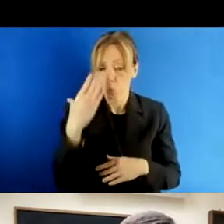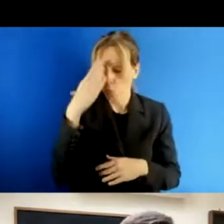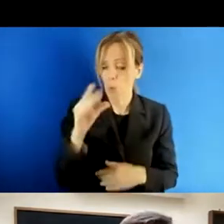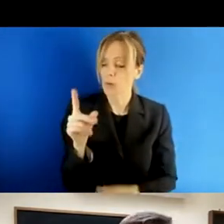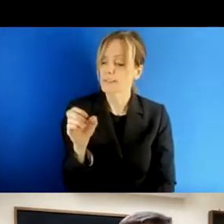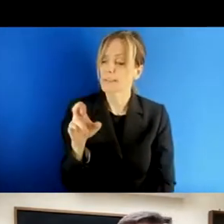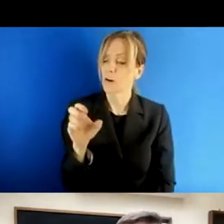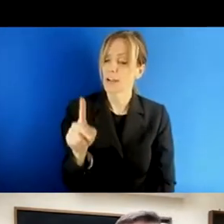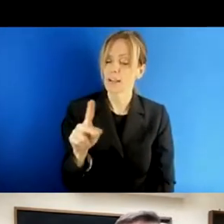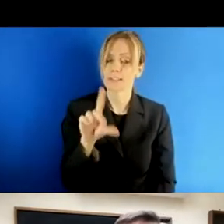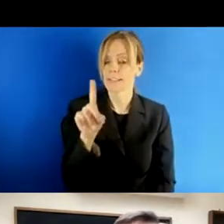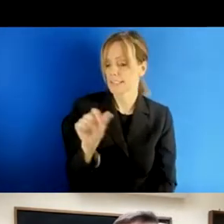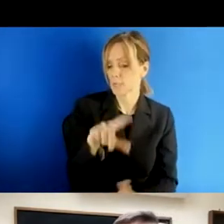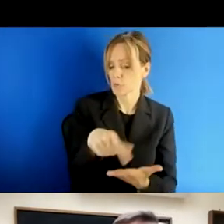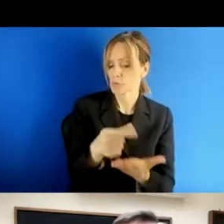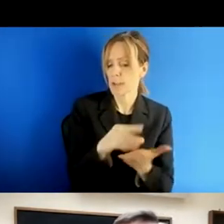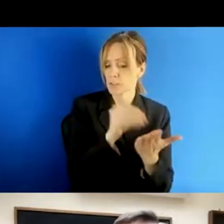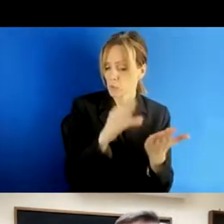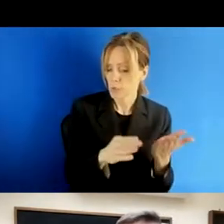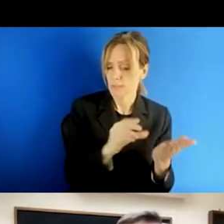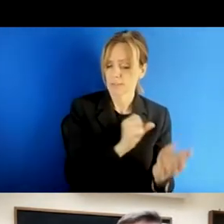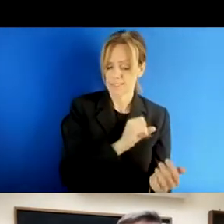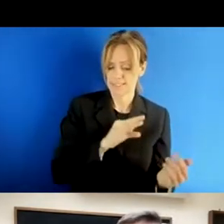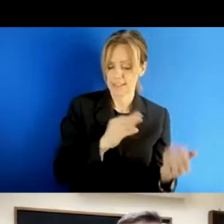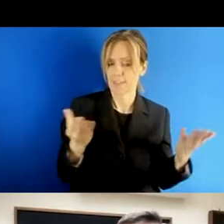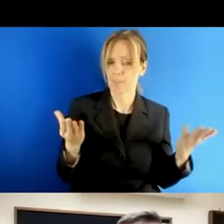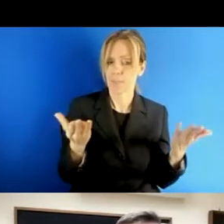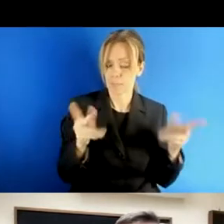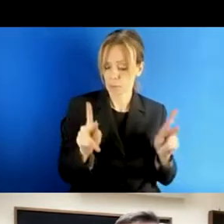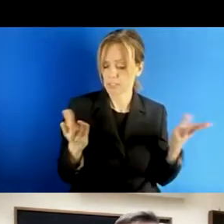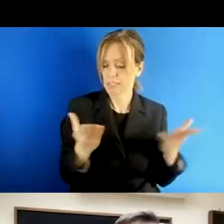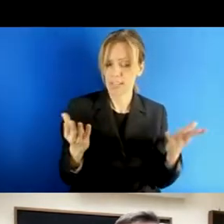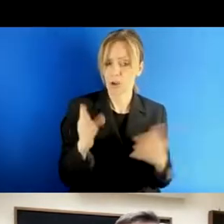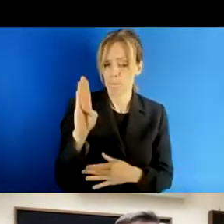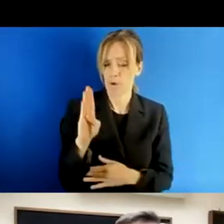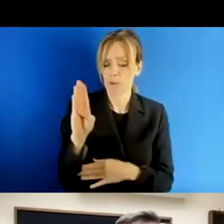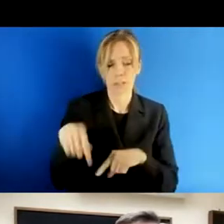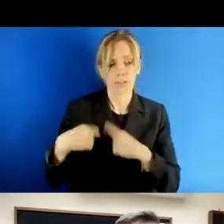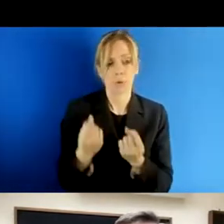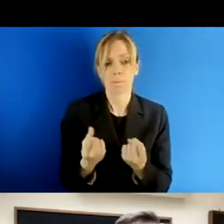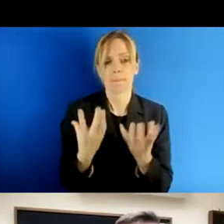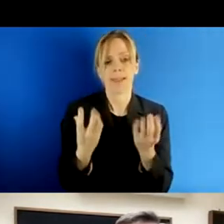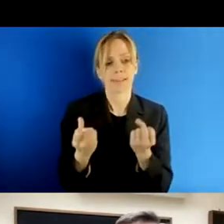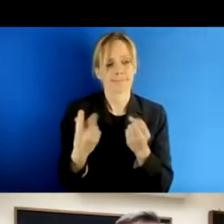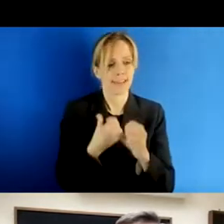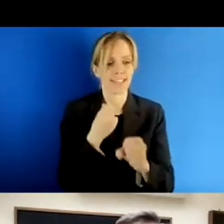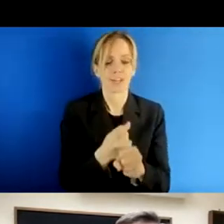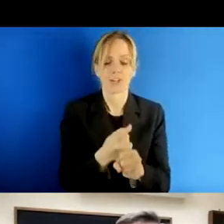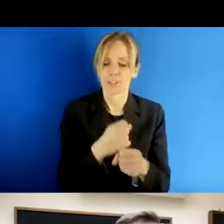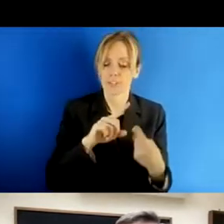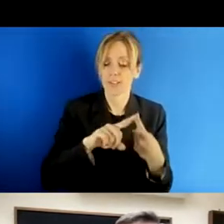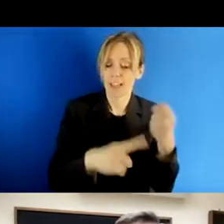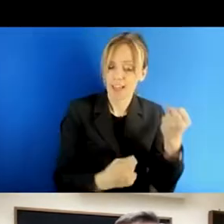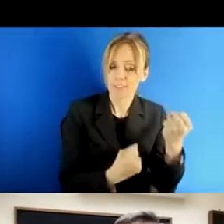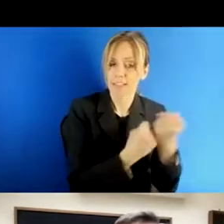student, a disabled staff person here at Berkeley for many, many years, and both advocating with,